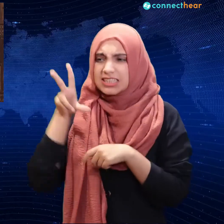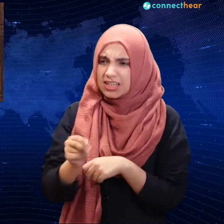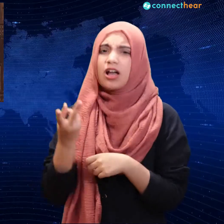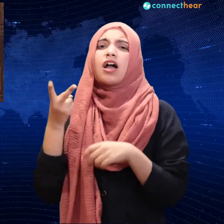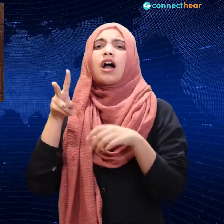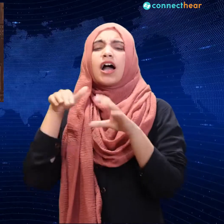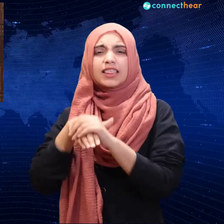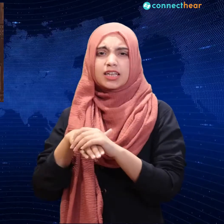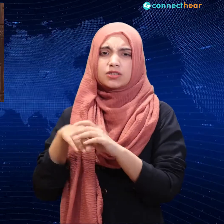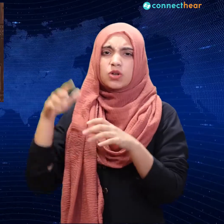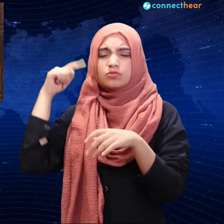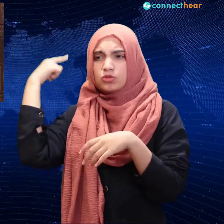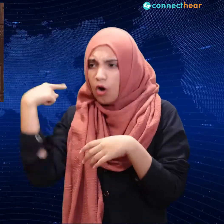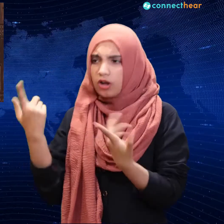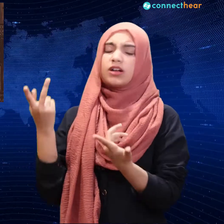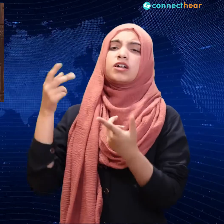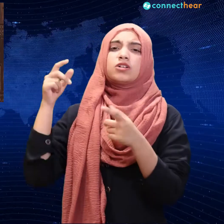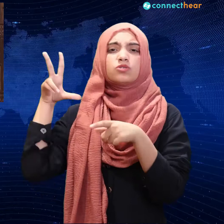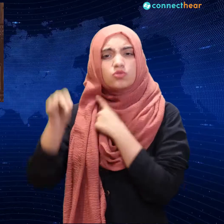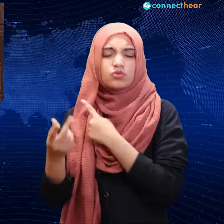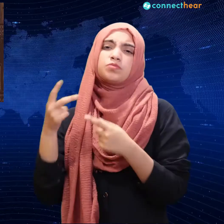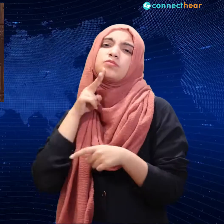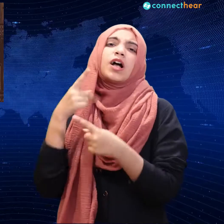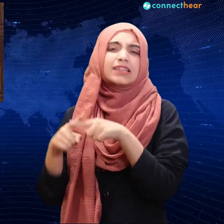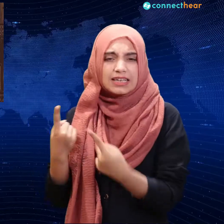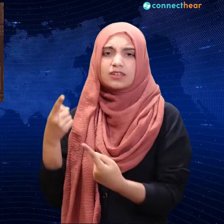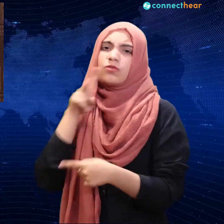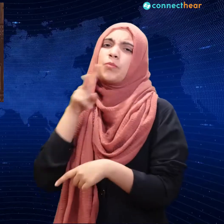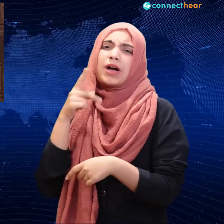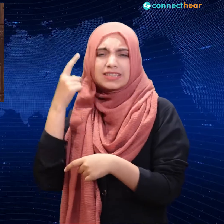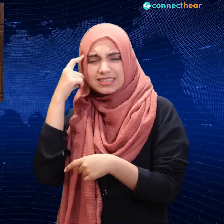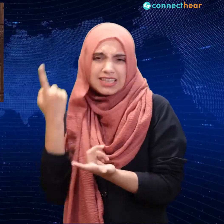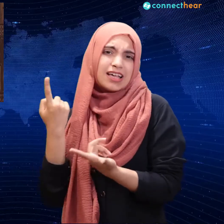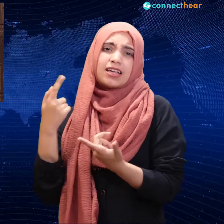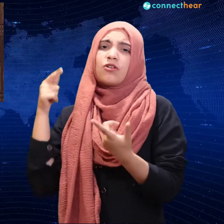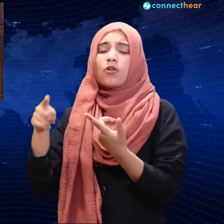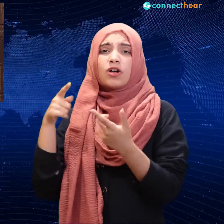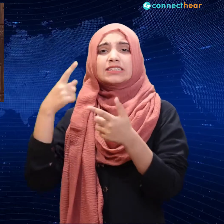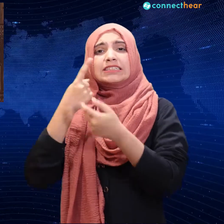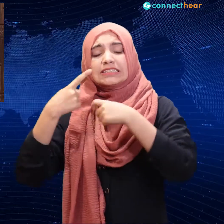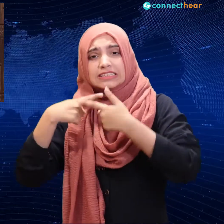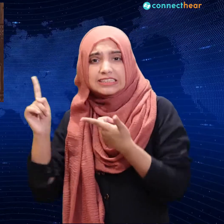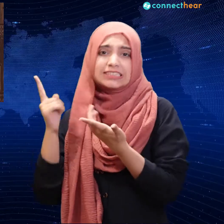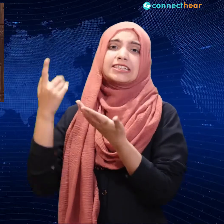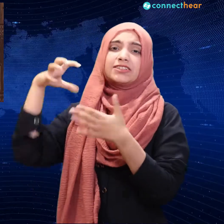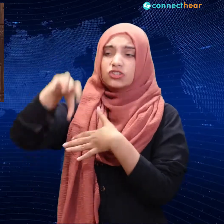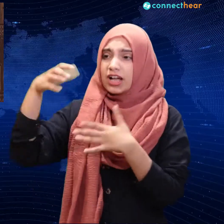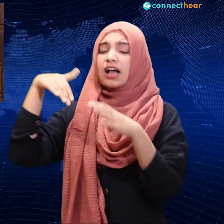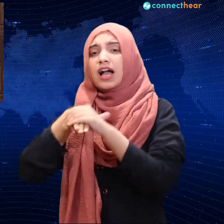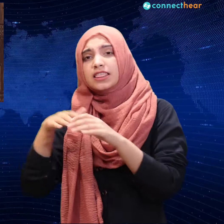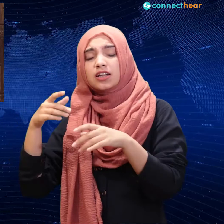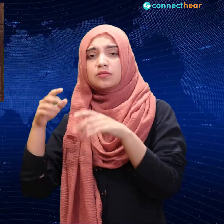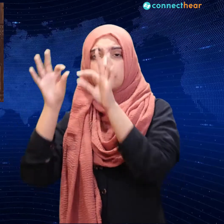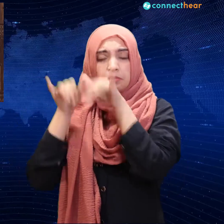slavery when the Taliban took back power. That doesn't sound like the statement of someone who shares the concerns of so